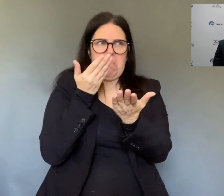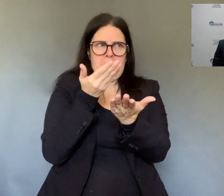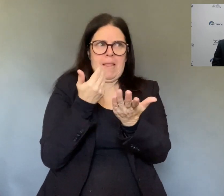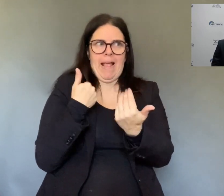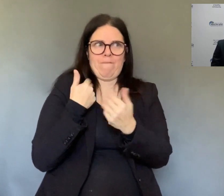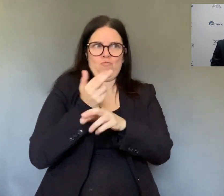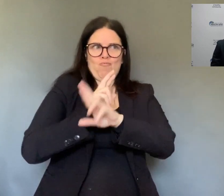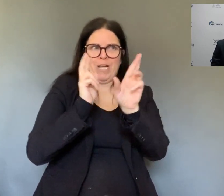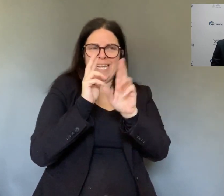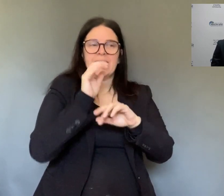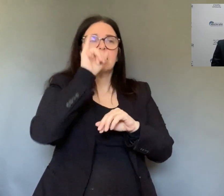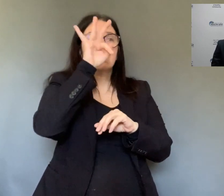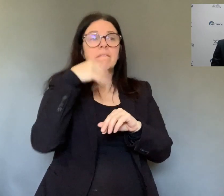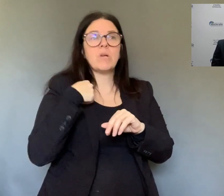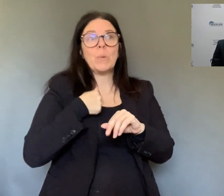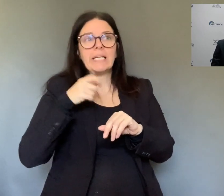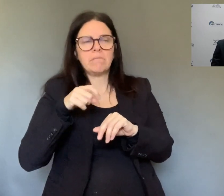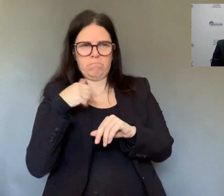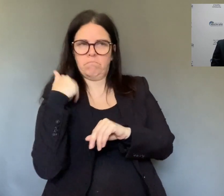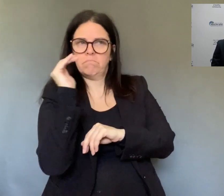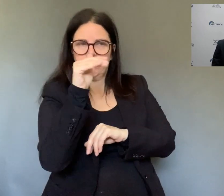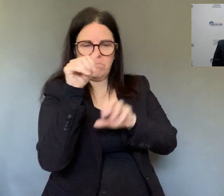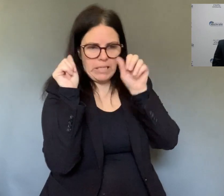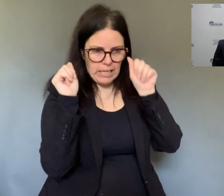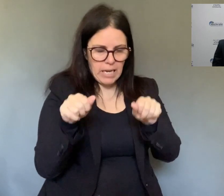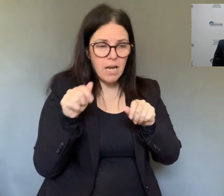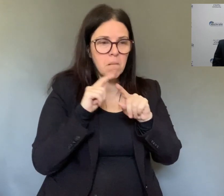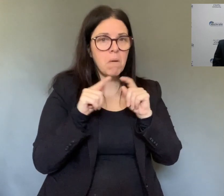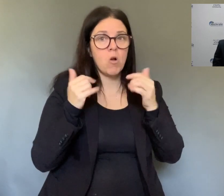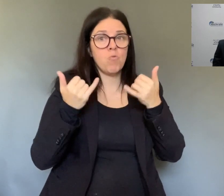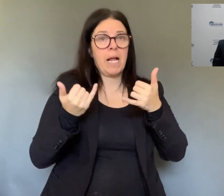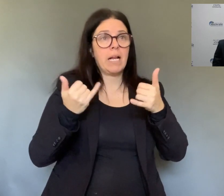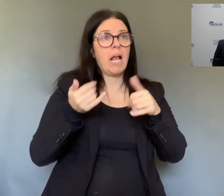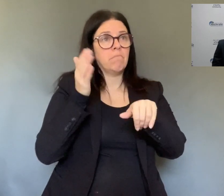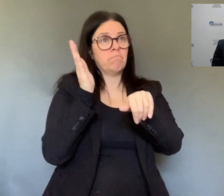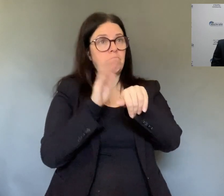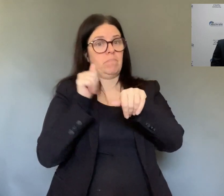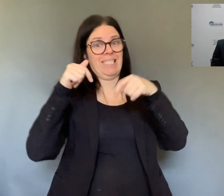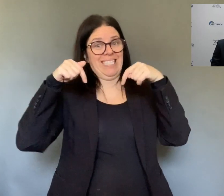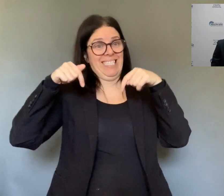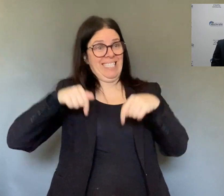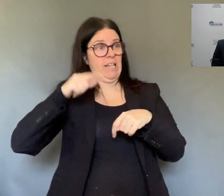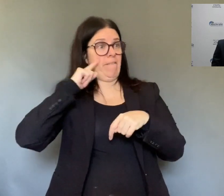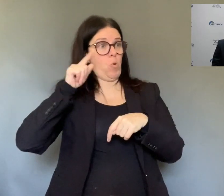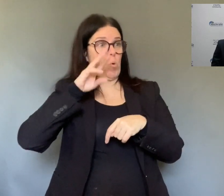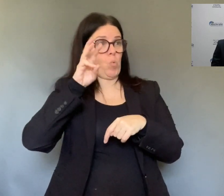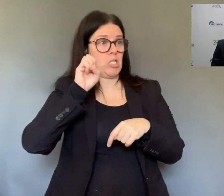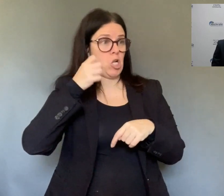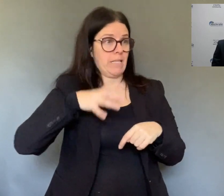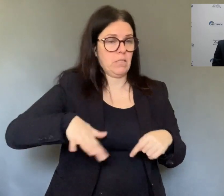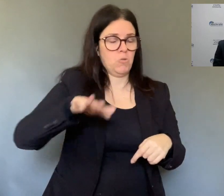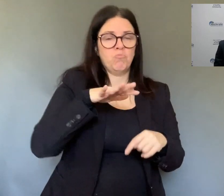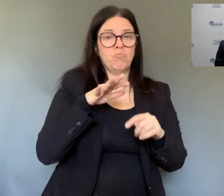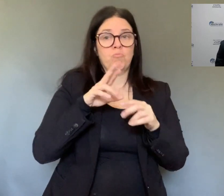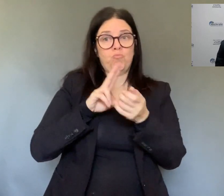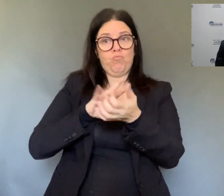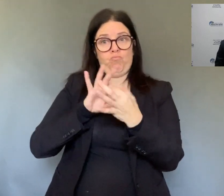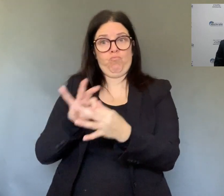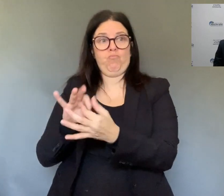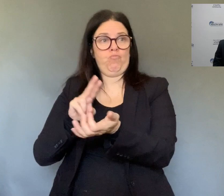for their assistance as needed, but there is no one deployed, at least in our area, in any of the long-term care